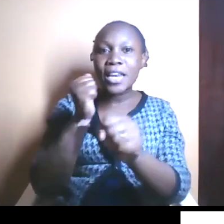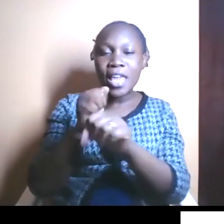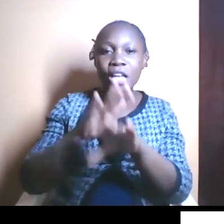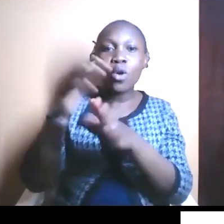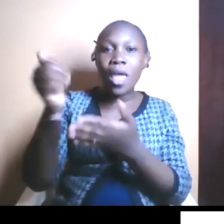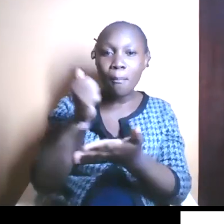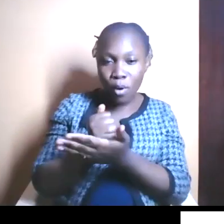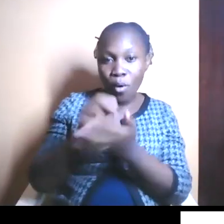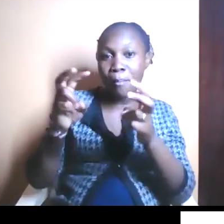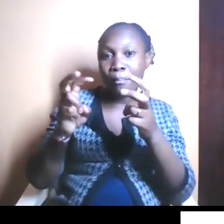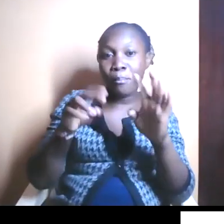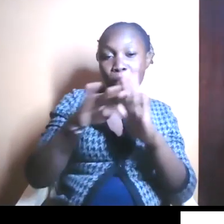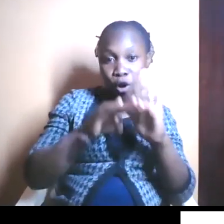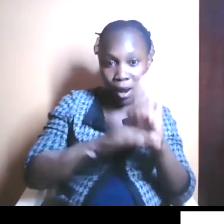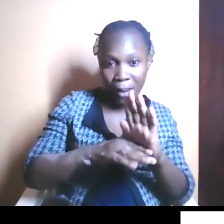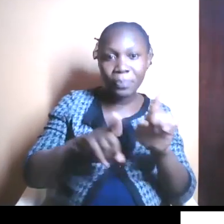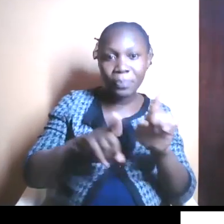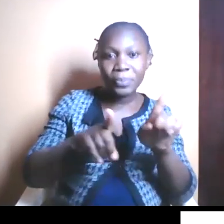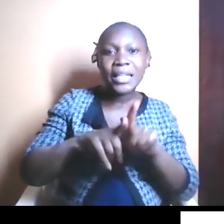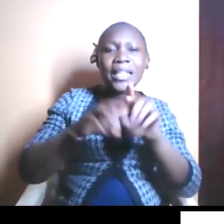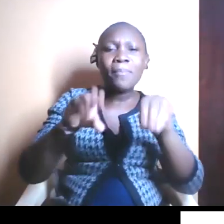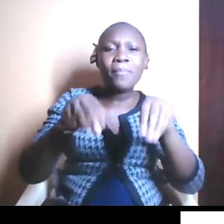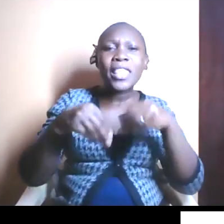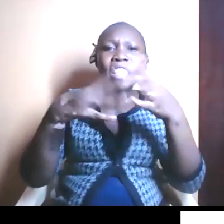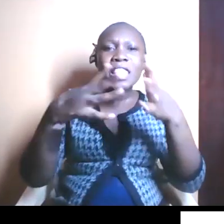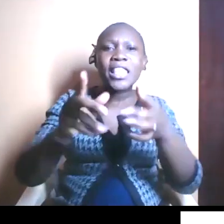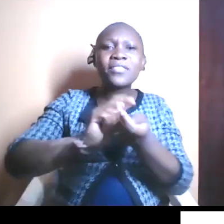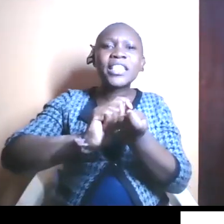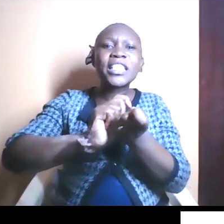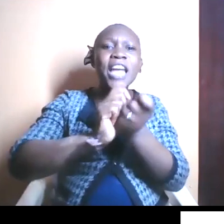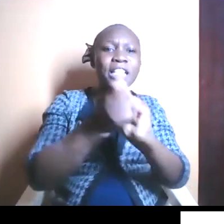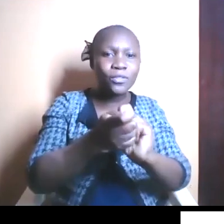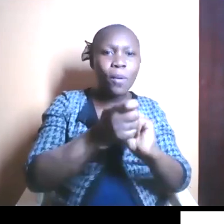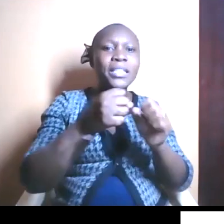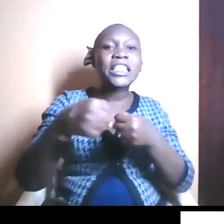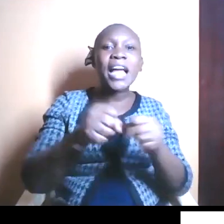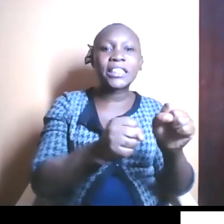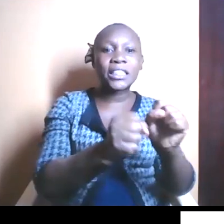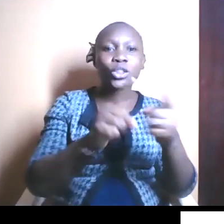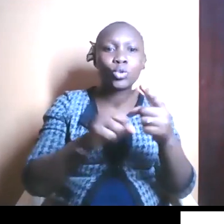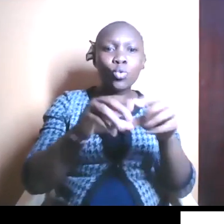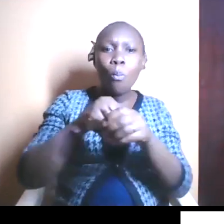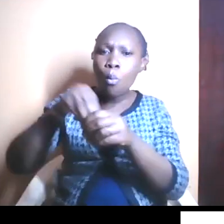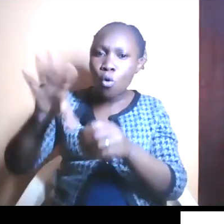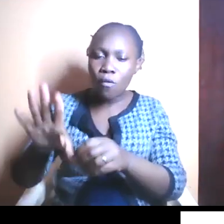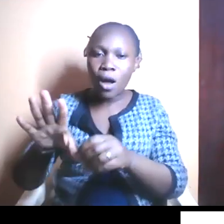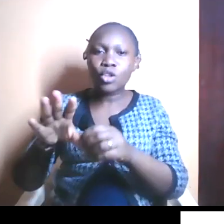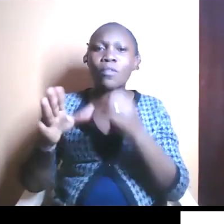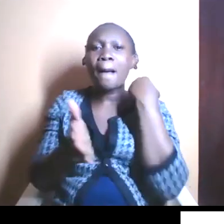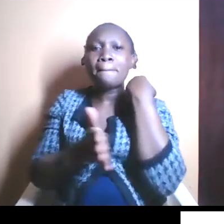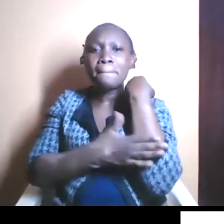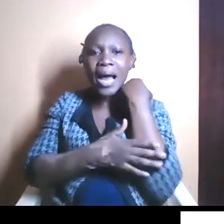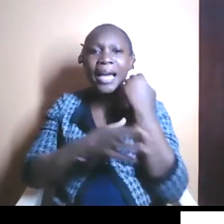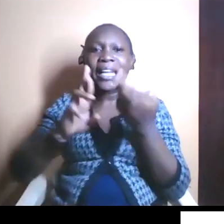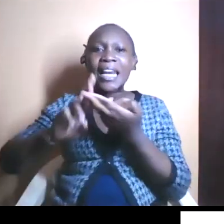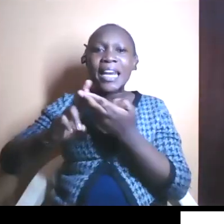delivers pragmatic, insightful, and transformational strategies to get out of the grip of toxic relationships at work. Her